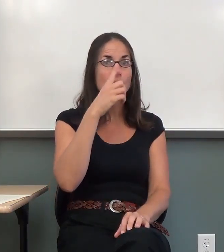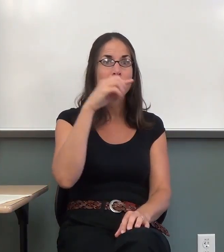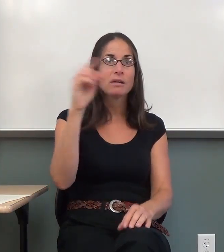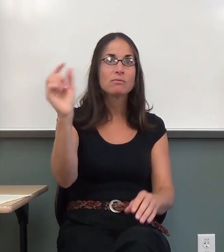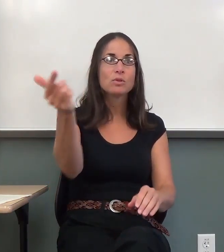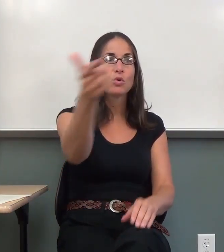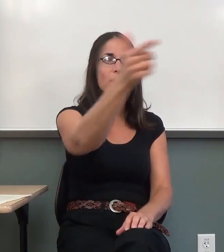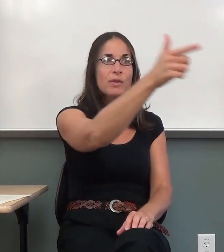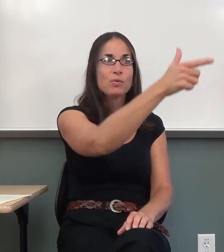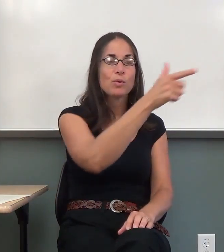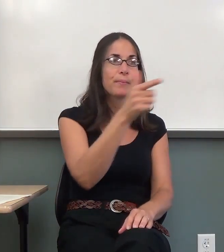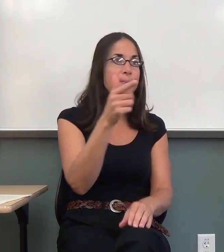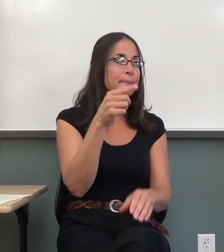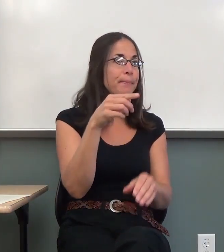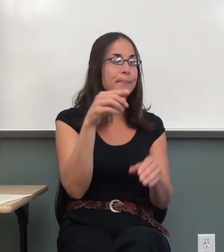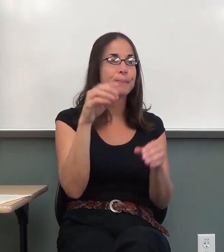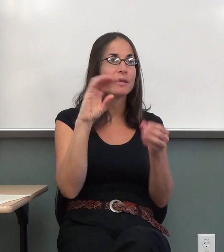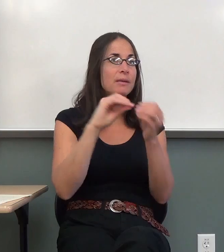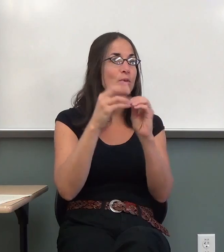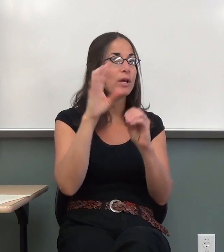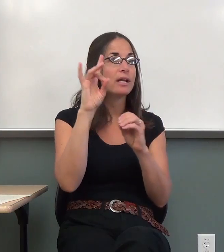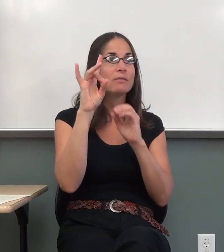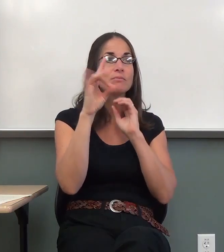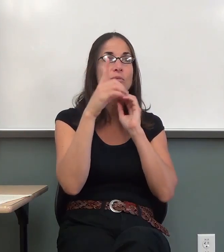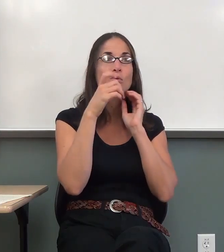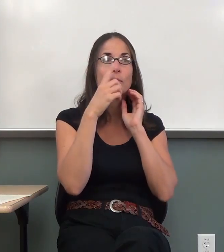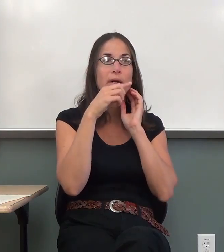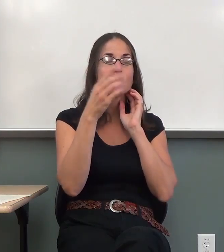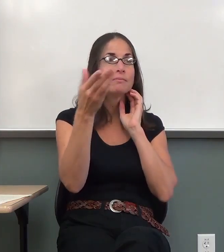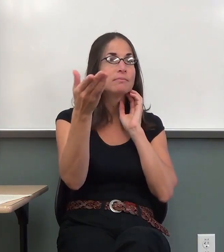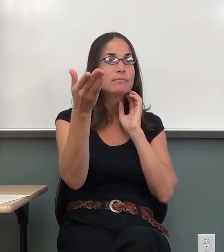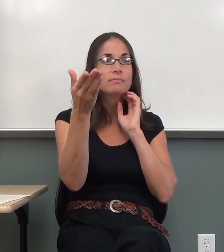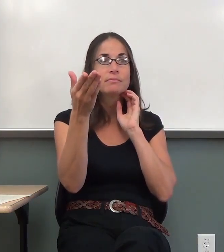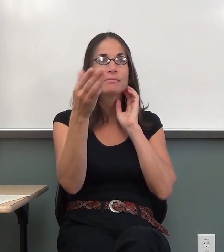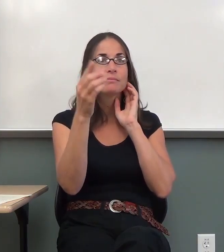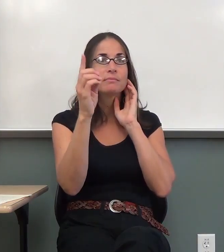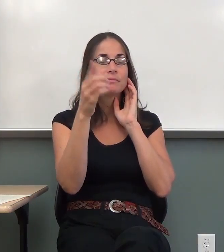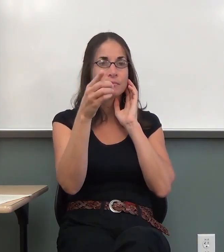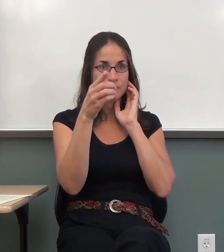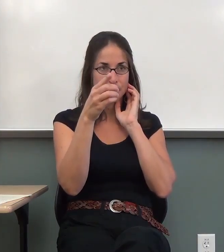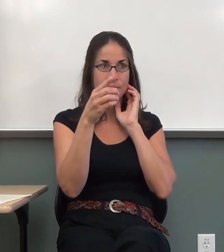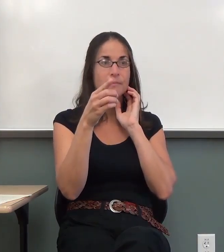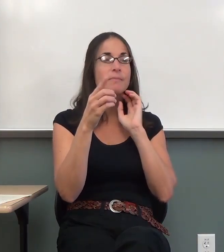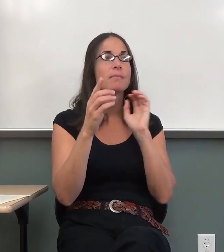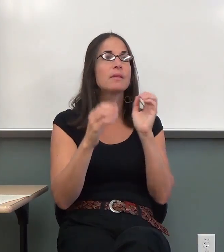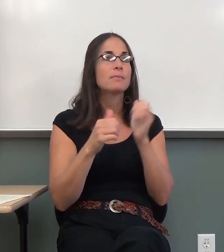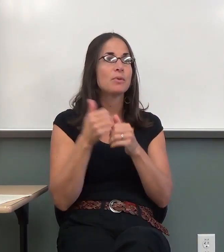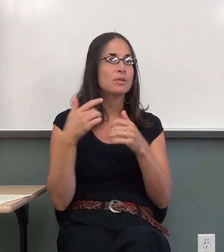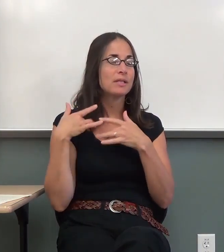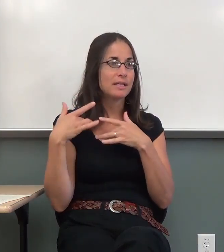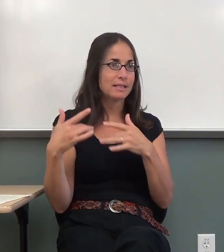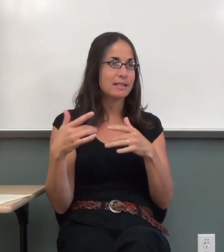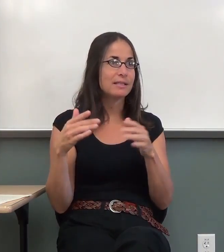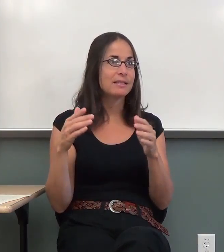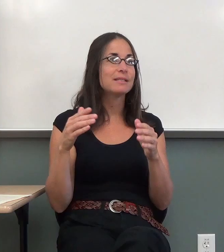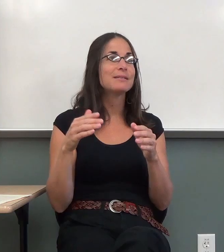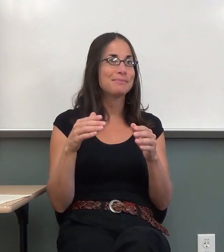than having to ask people to read? Thank you so much. Go ahead. In most cases, smaller children slept on their parents'